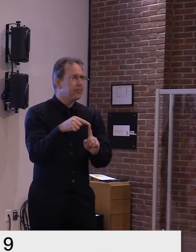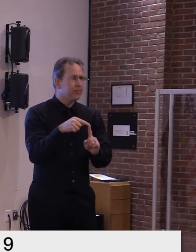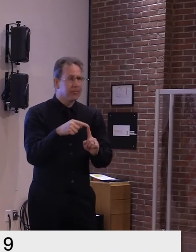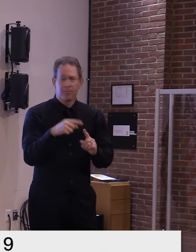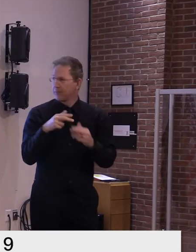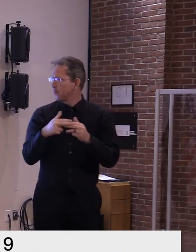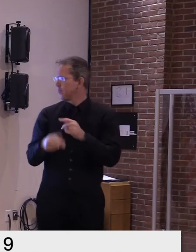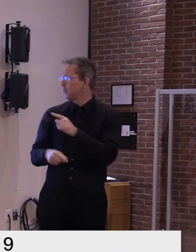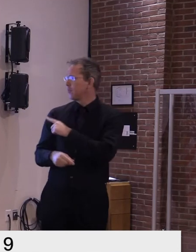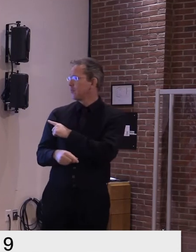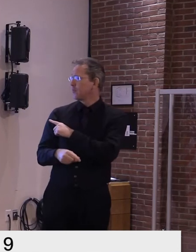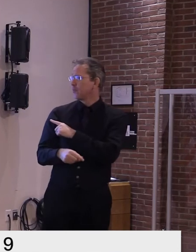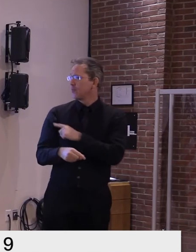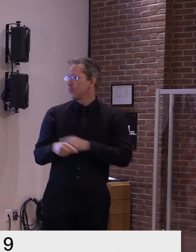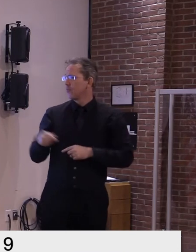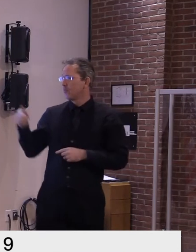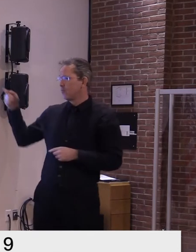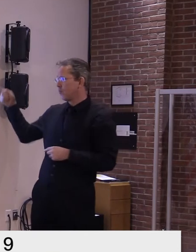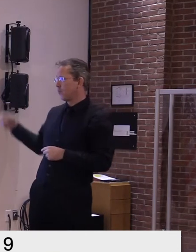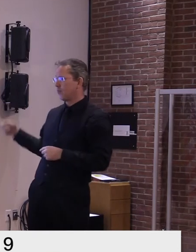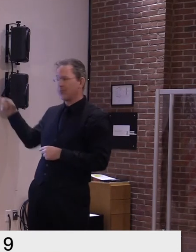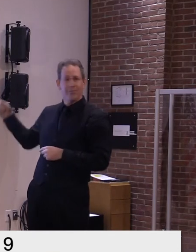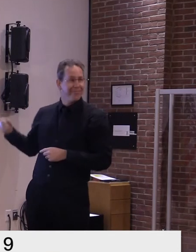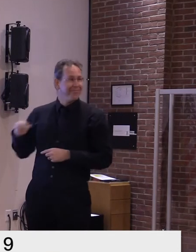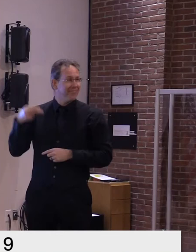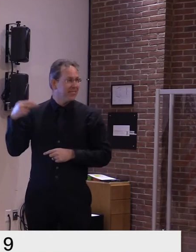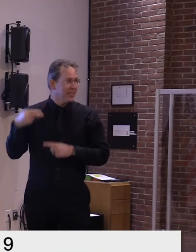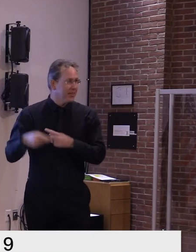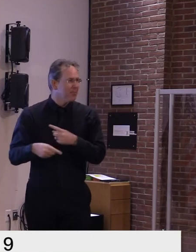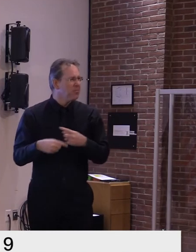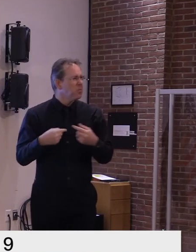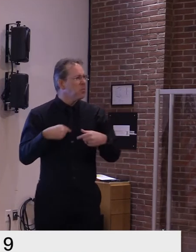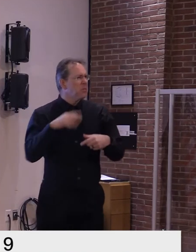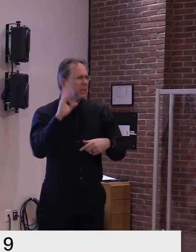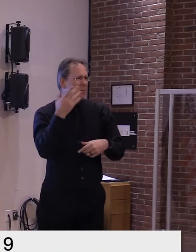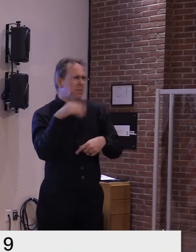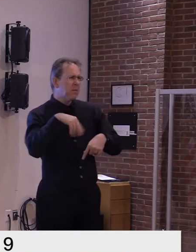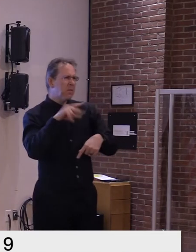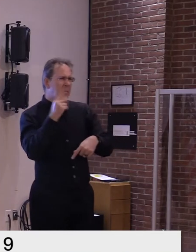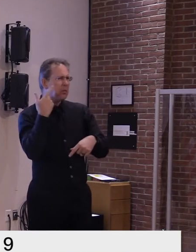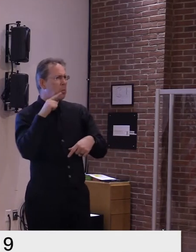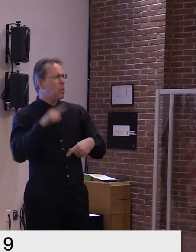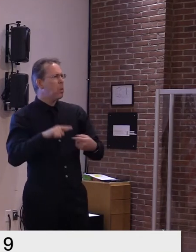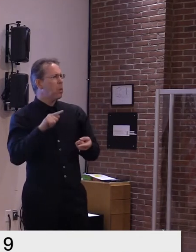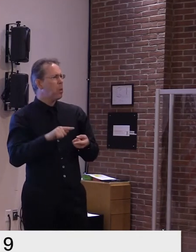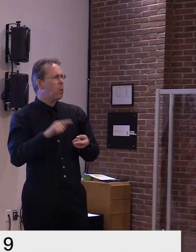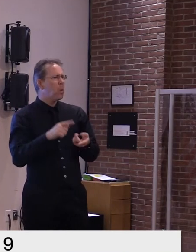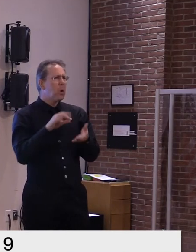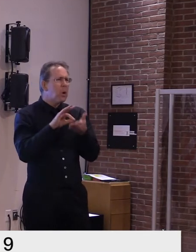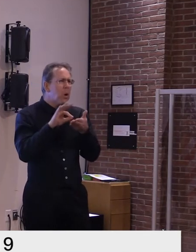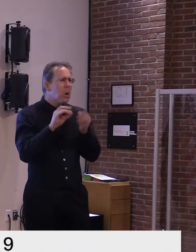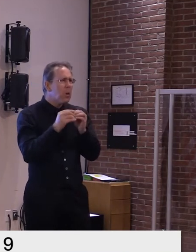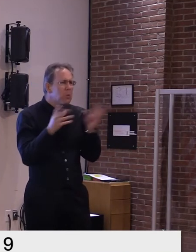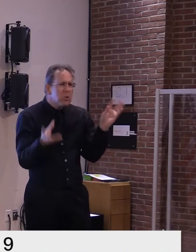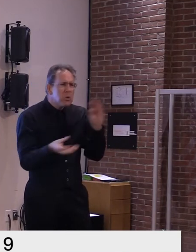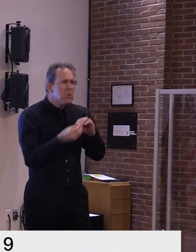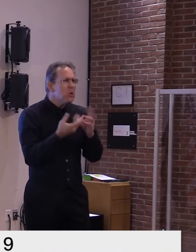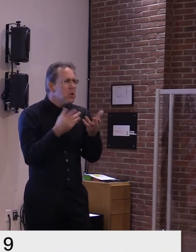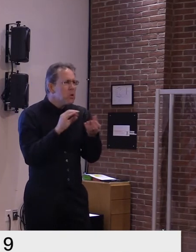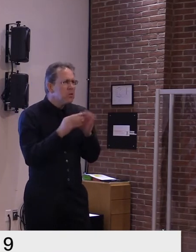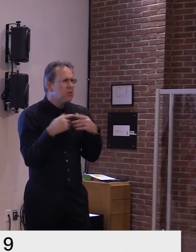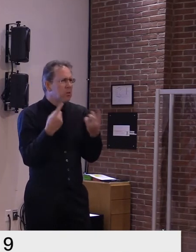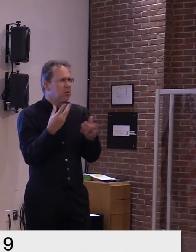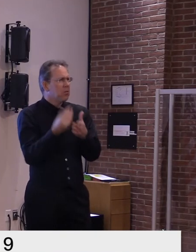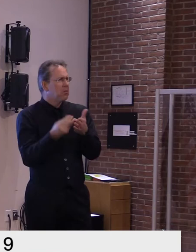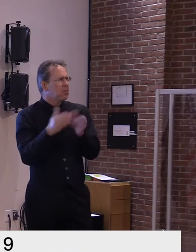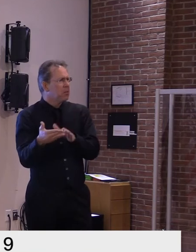relatively low case counts and deaths. And I'm wondering if, you know, maybe those vaccine numbers, those vaccines